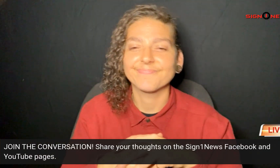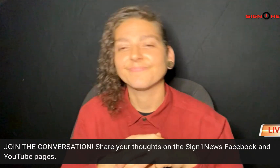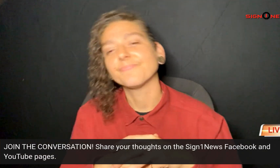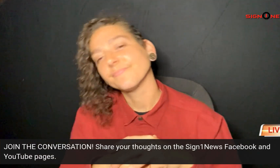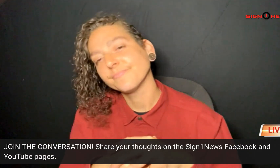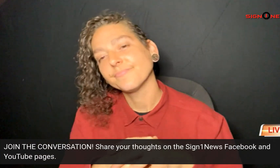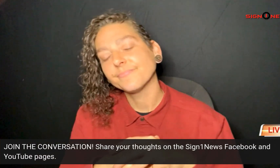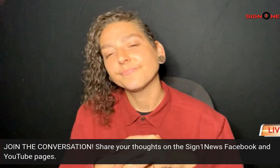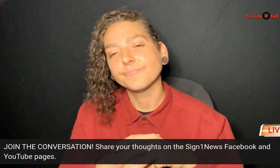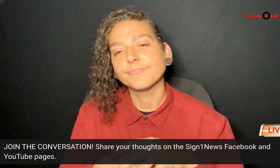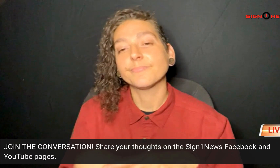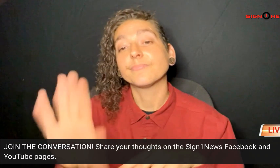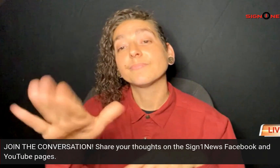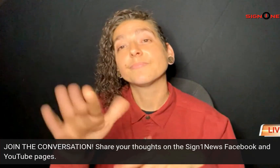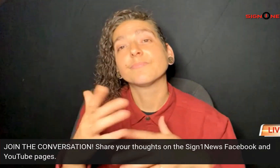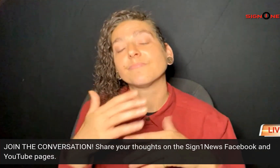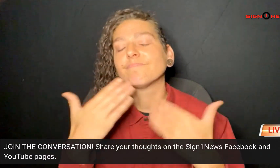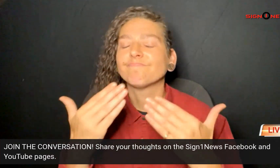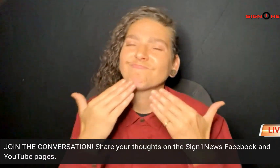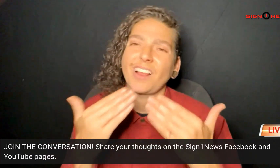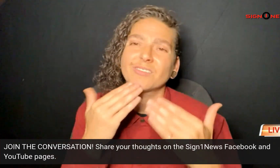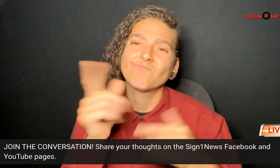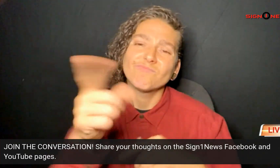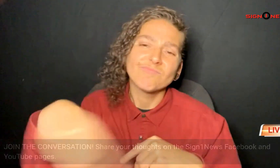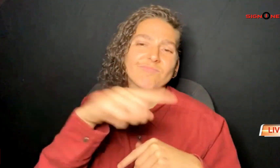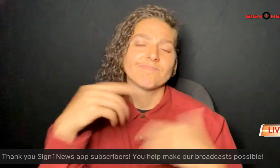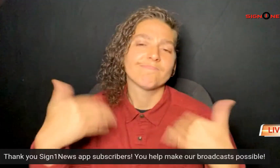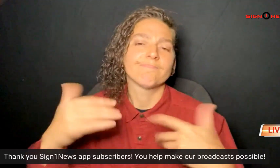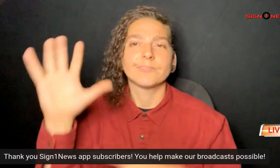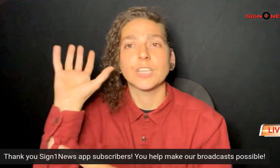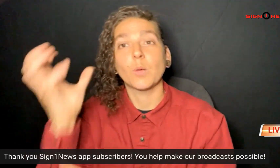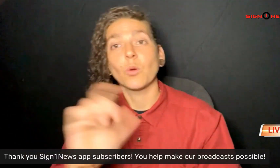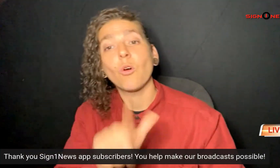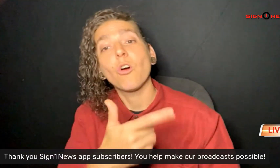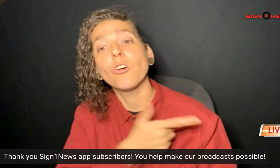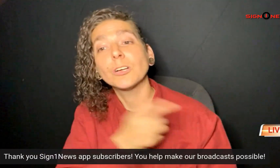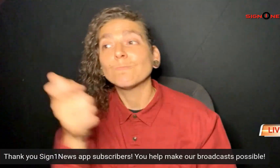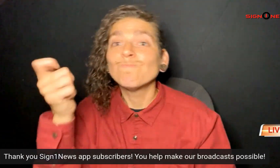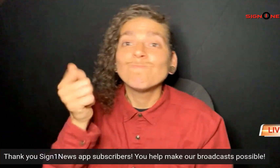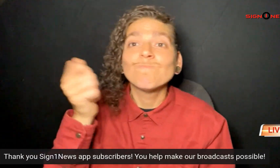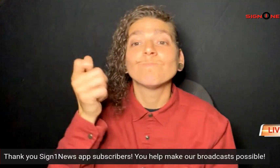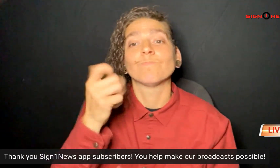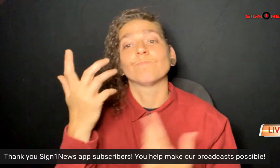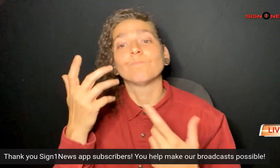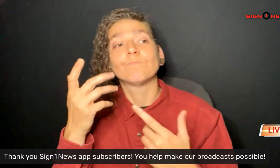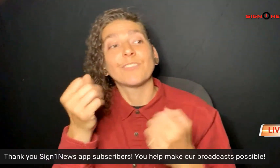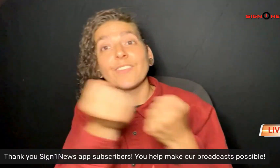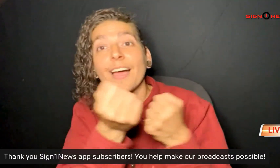A big thank you to our Sign1News app subscribers. You help make this broadcast happen.